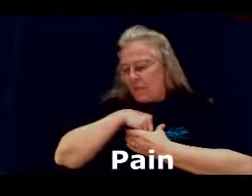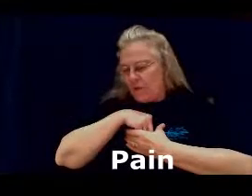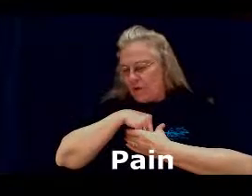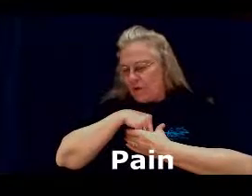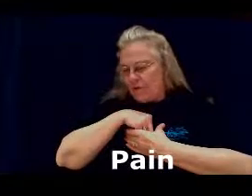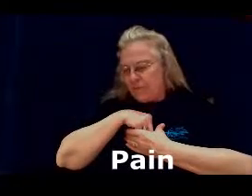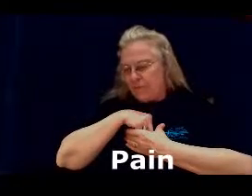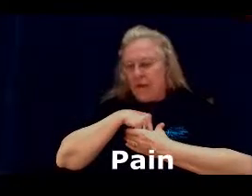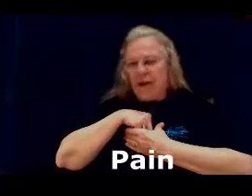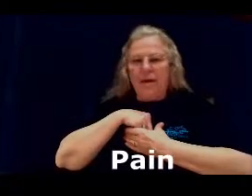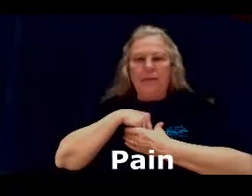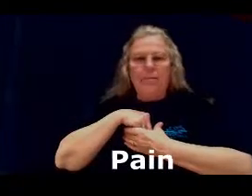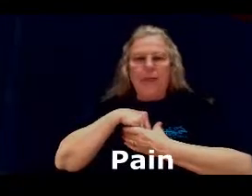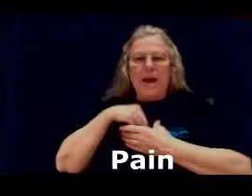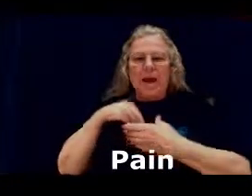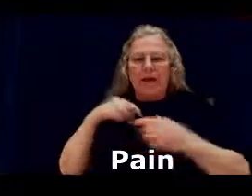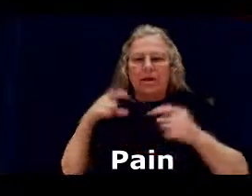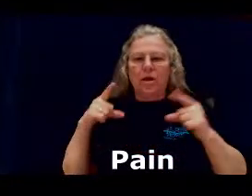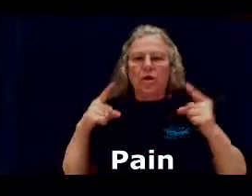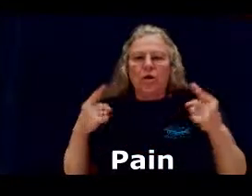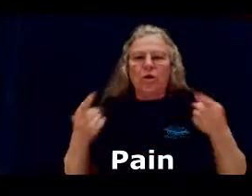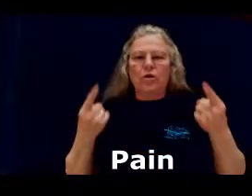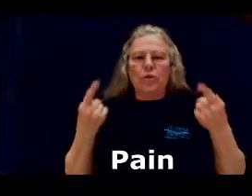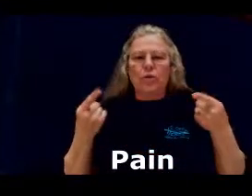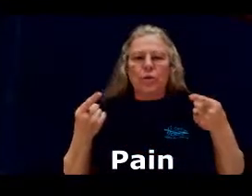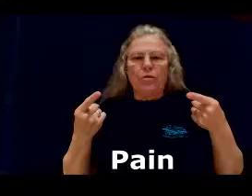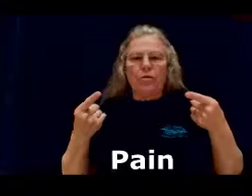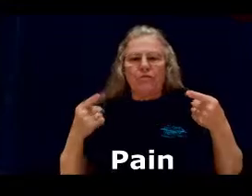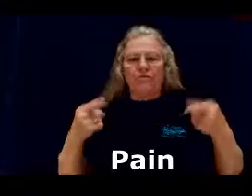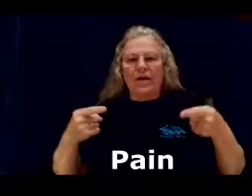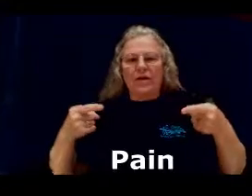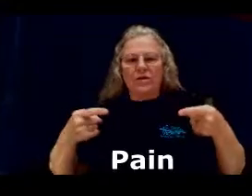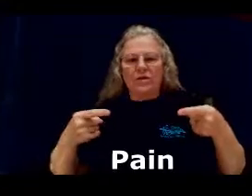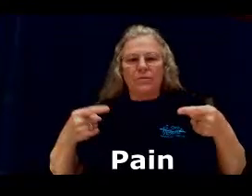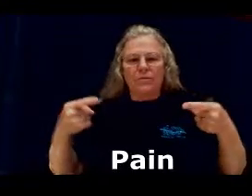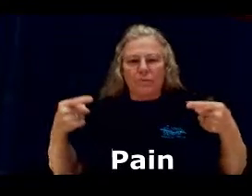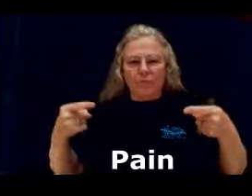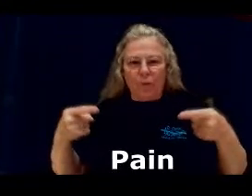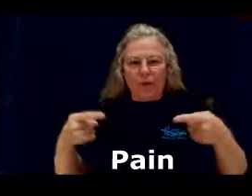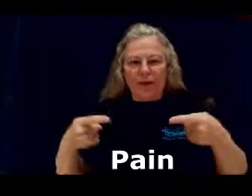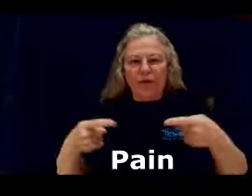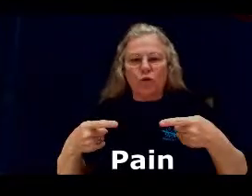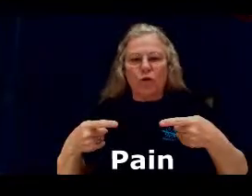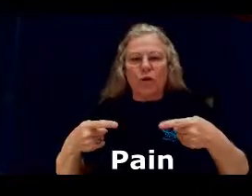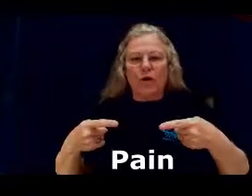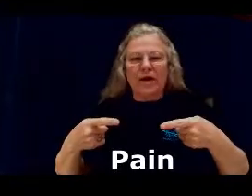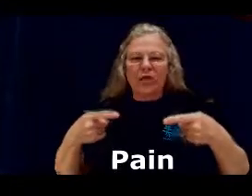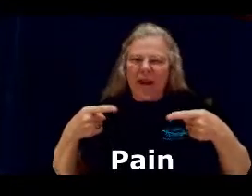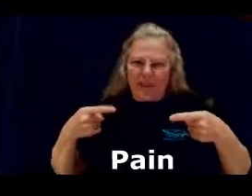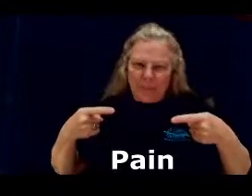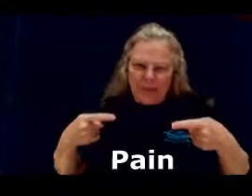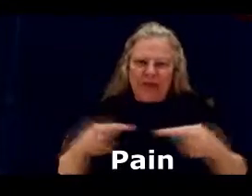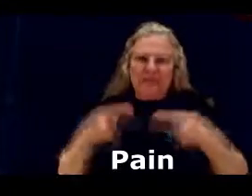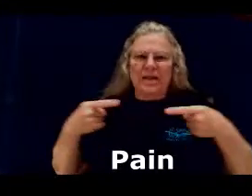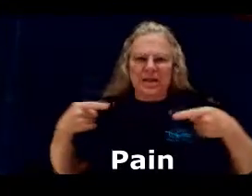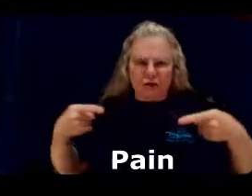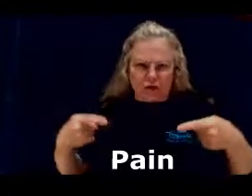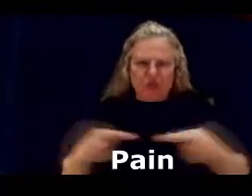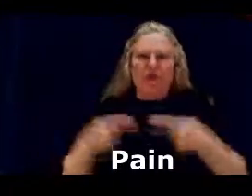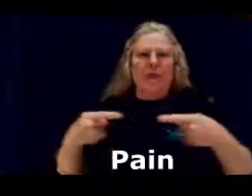Inward. Pain. You both fingers pointing toward one another like pins, like you're